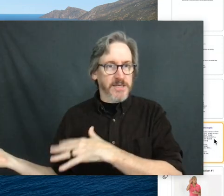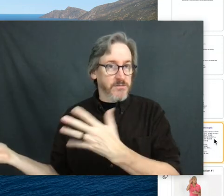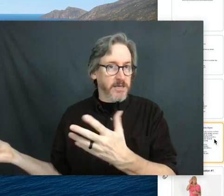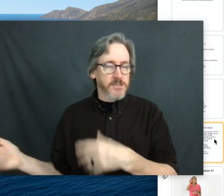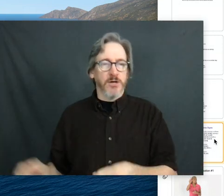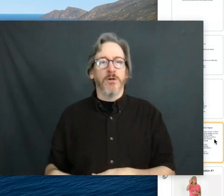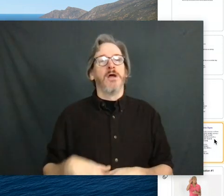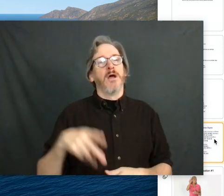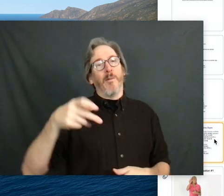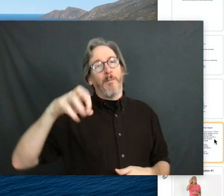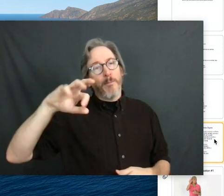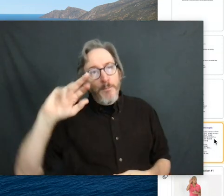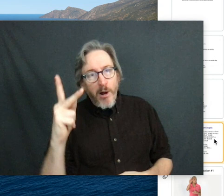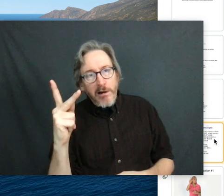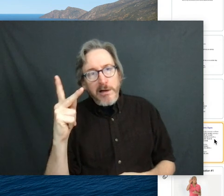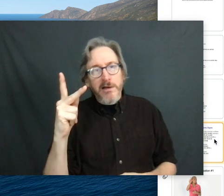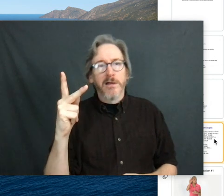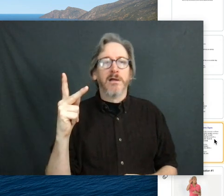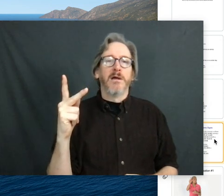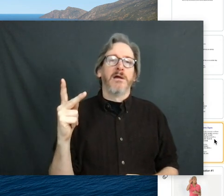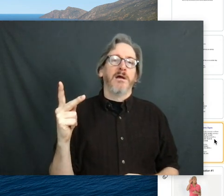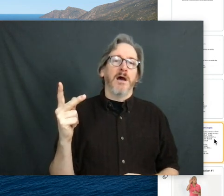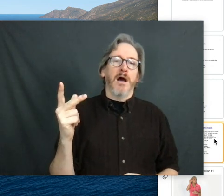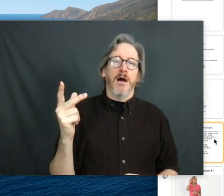has trees, right? So park.